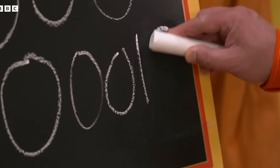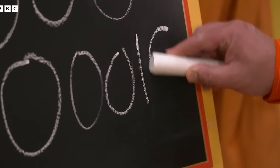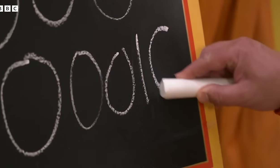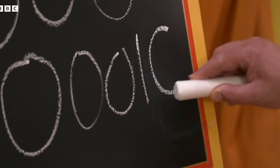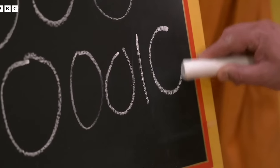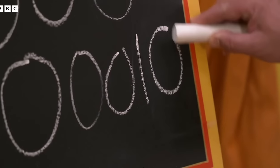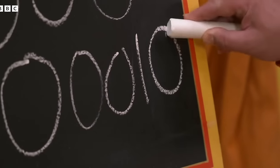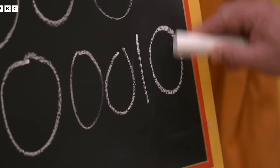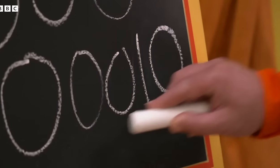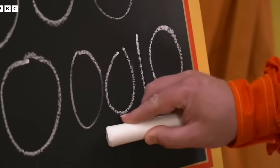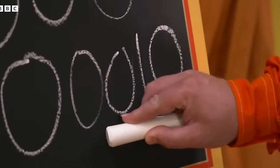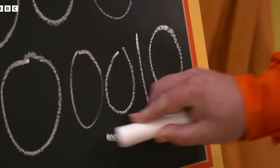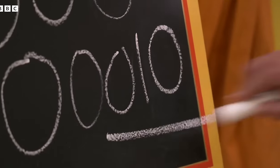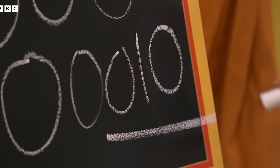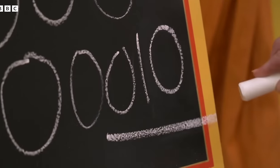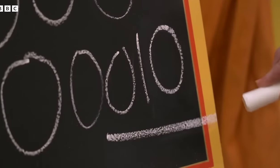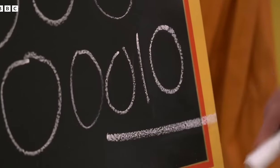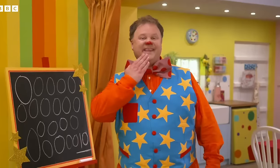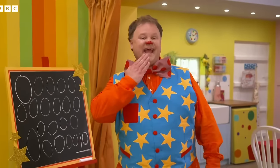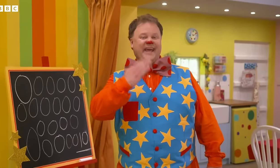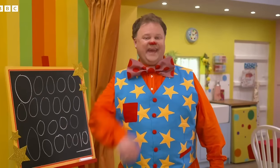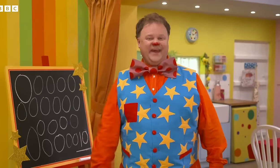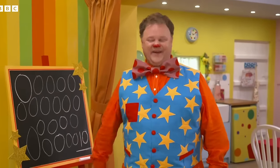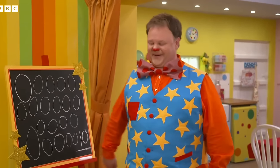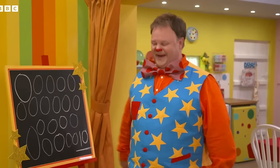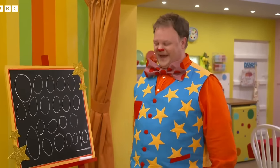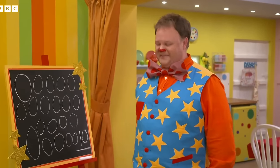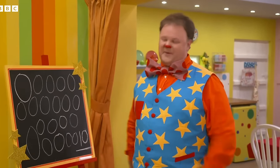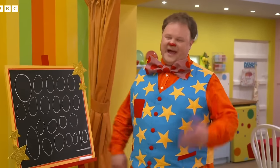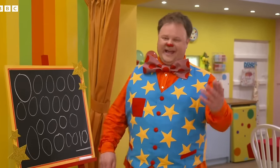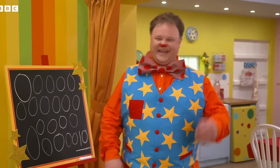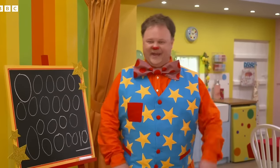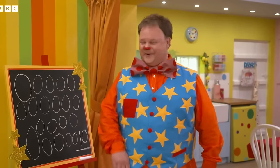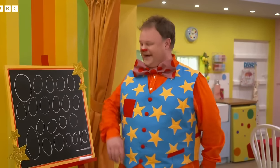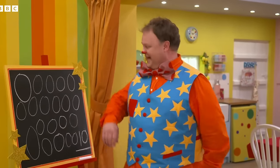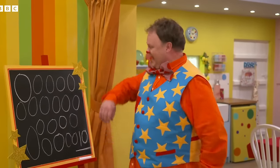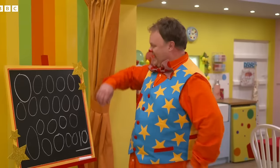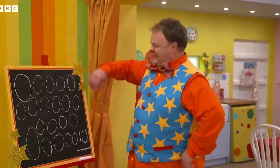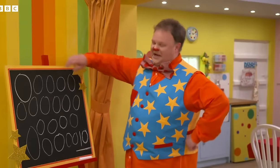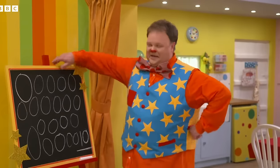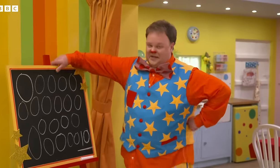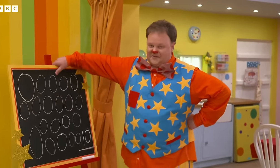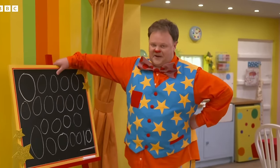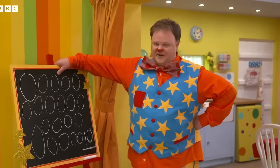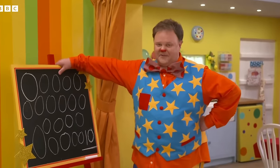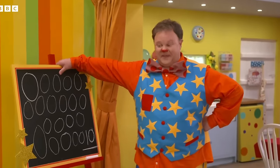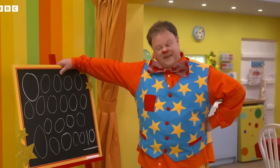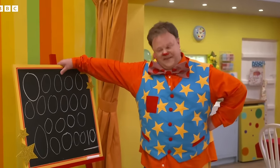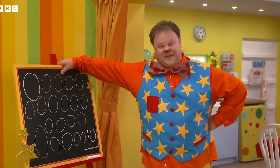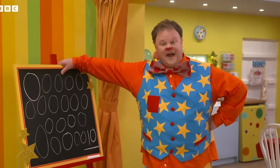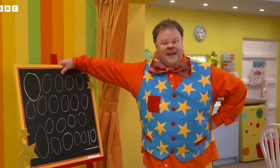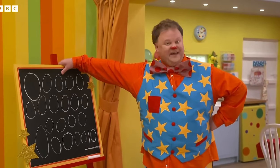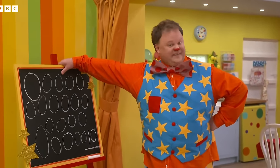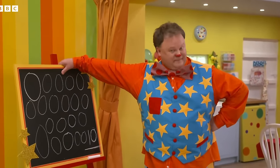Great shot, Mr. Tumble. Thank you! Well, you can't go wrong with the shiny